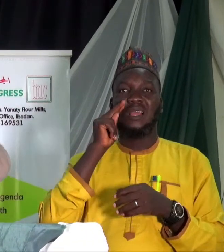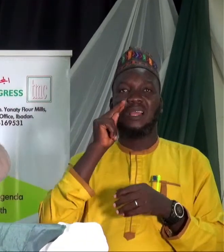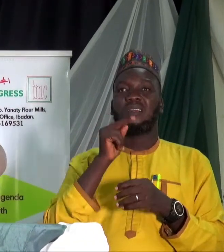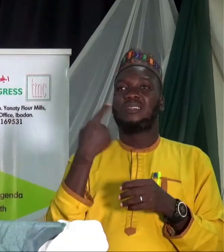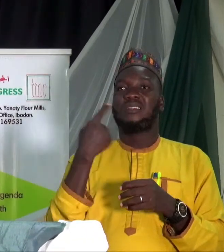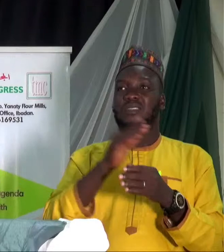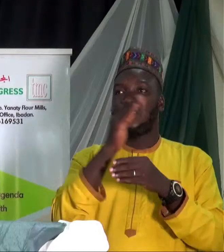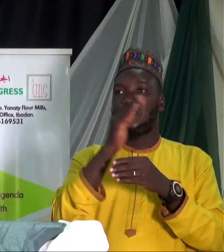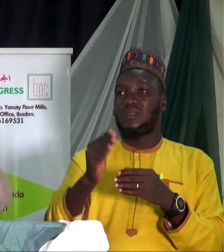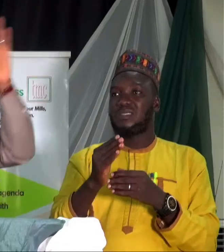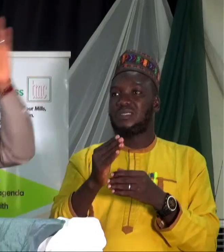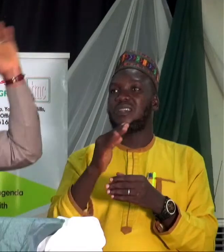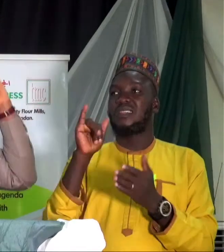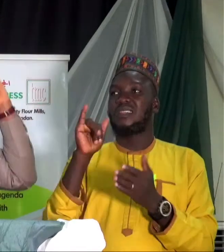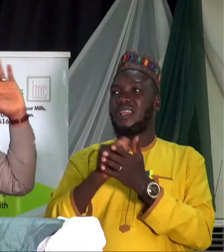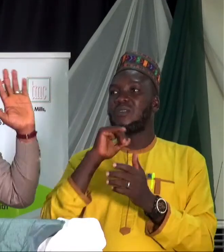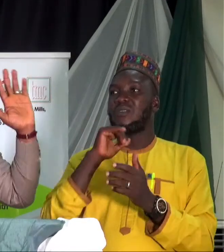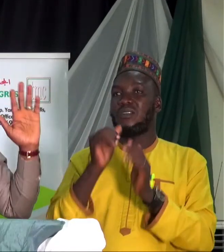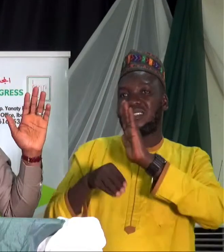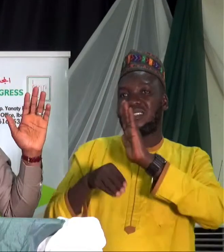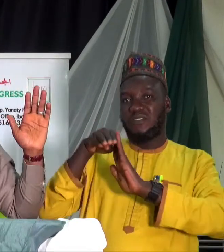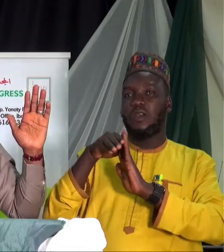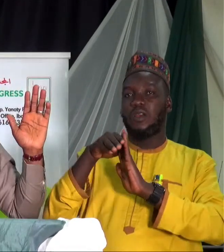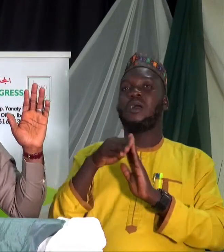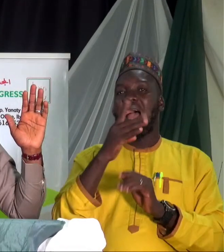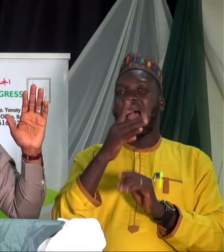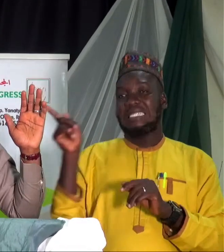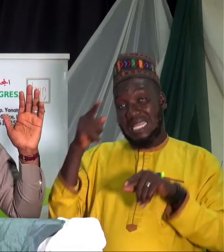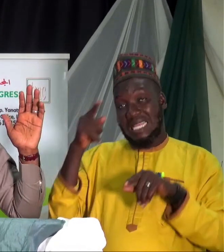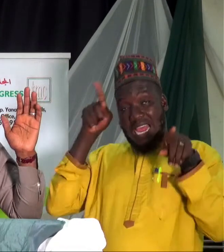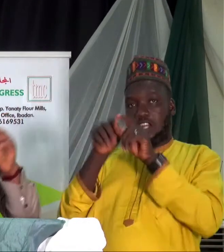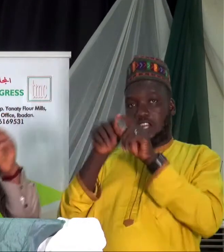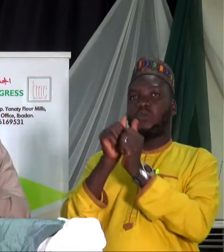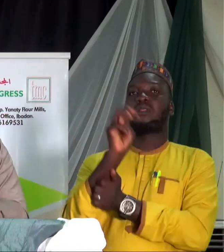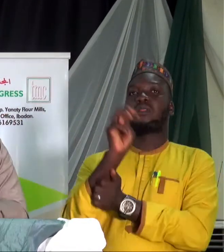will develop and I agree with them